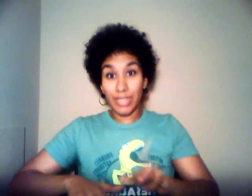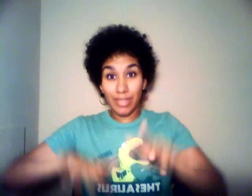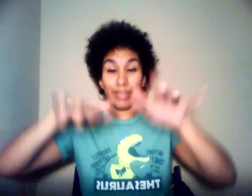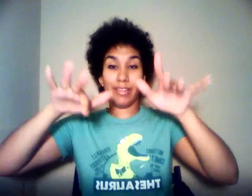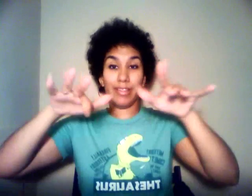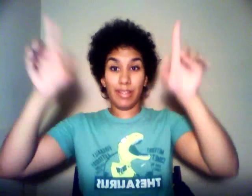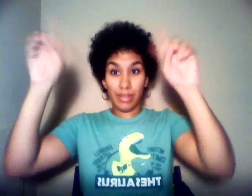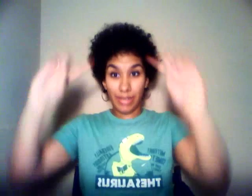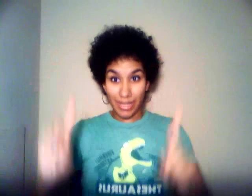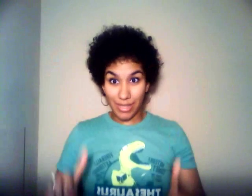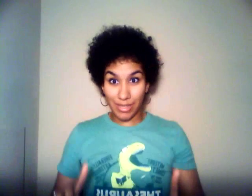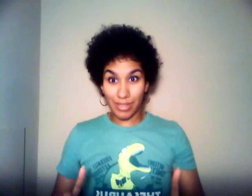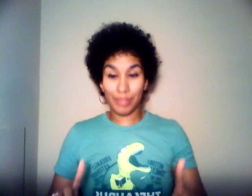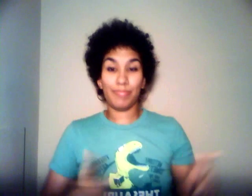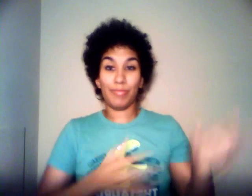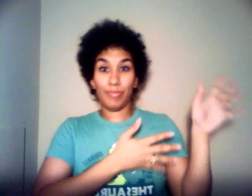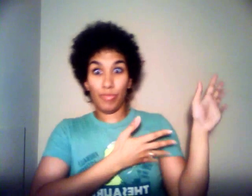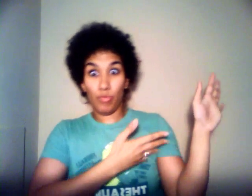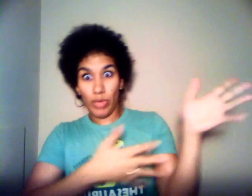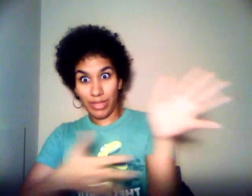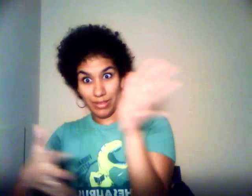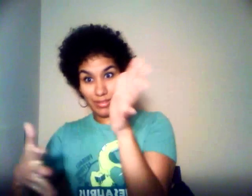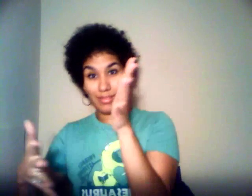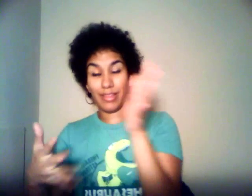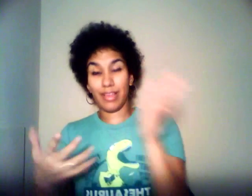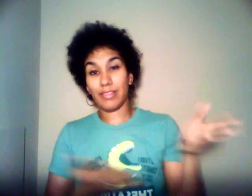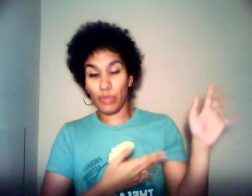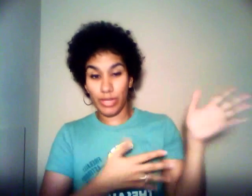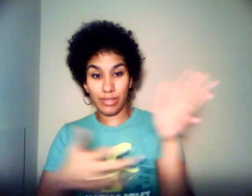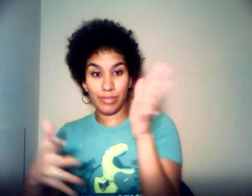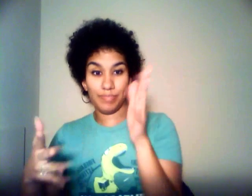flooding, lightning, wind, gust of wind,